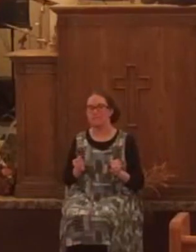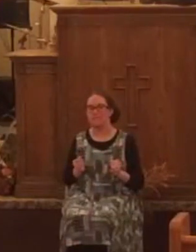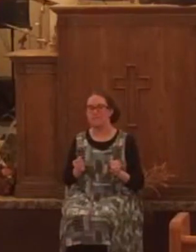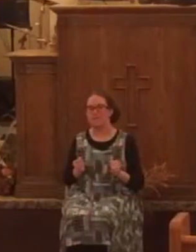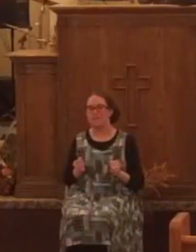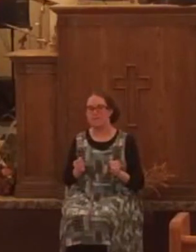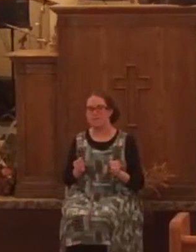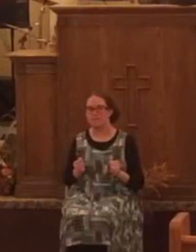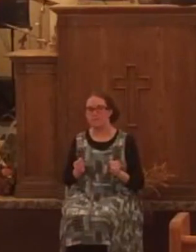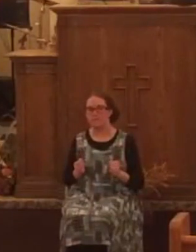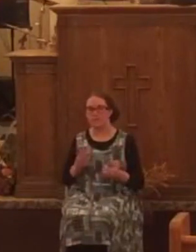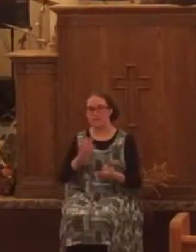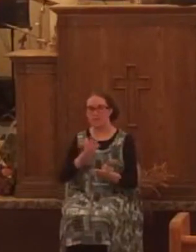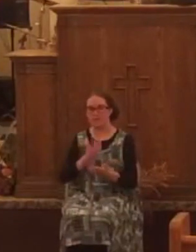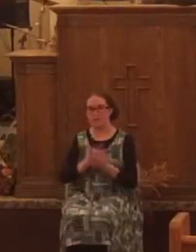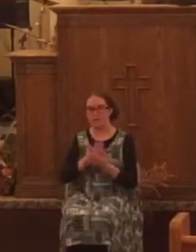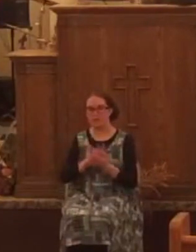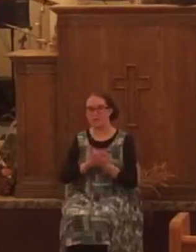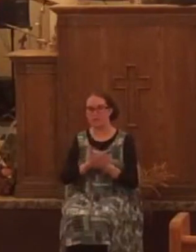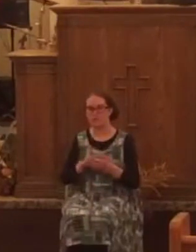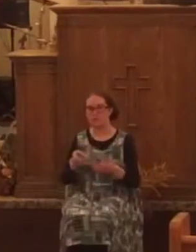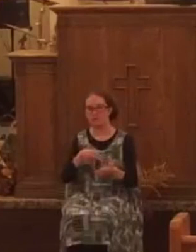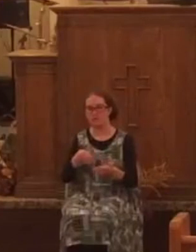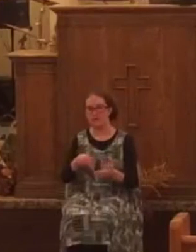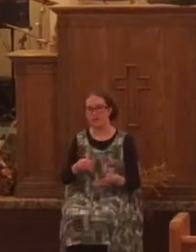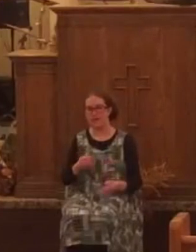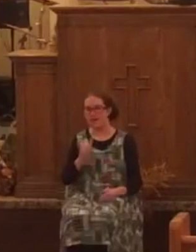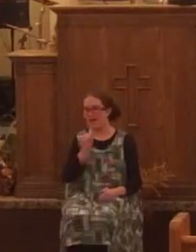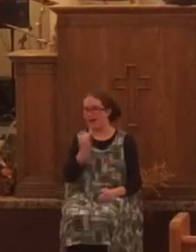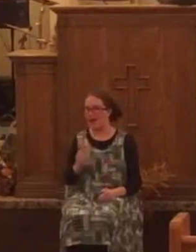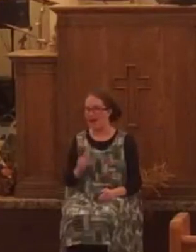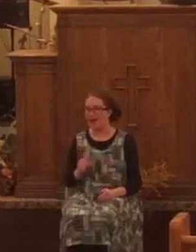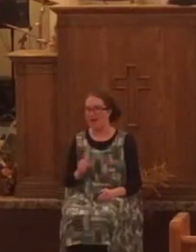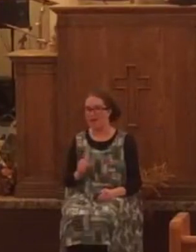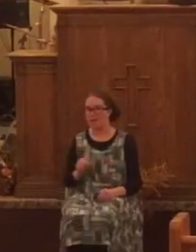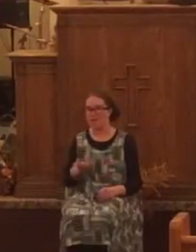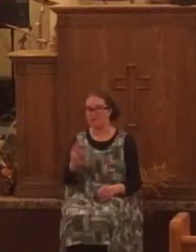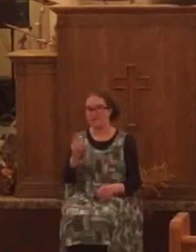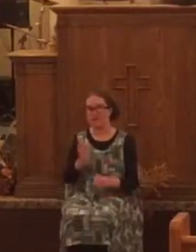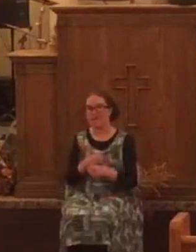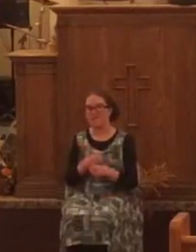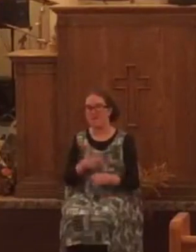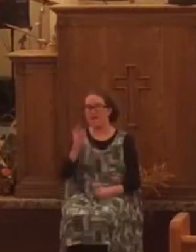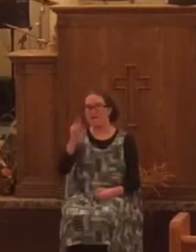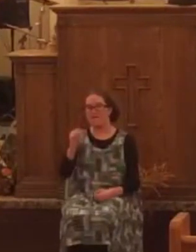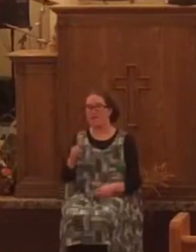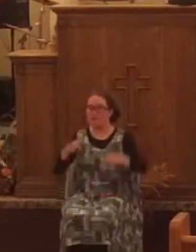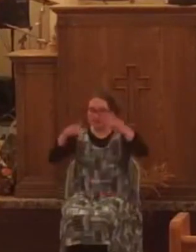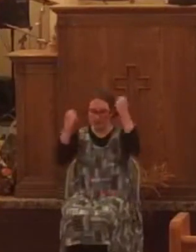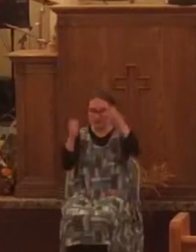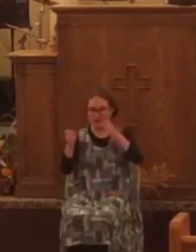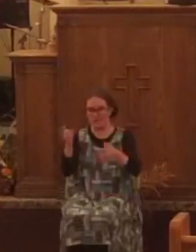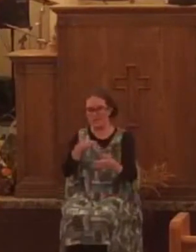Right. I would go to the school dances. I didn't go to dance. I went to make fun of everybody that was trying to